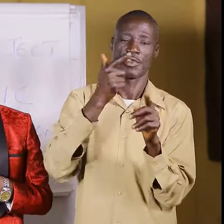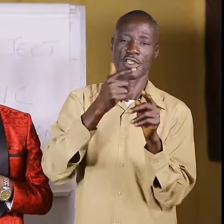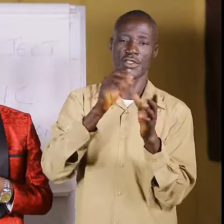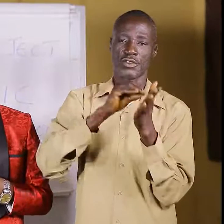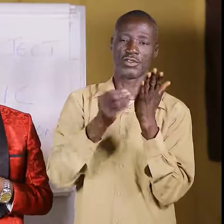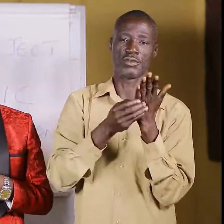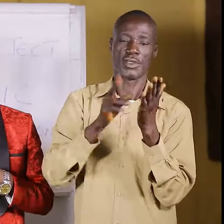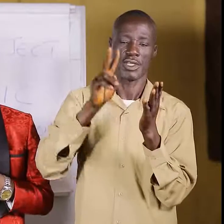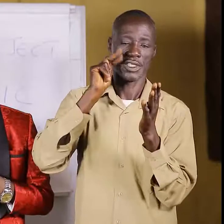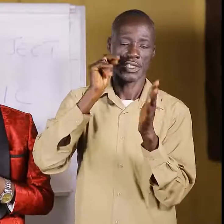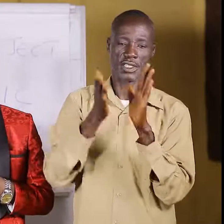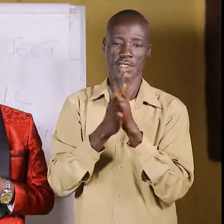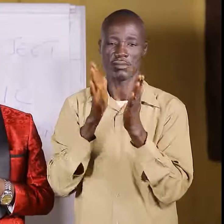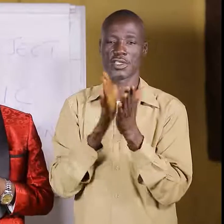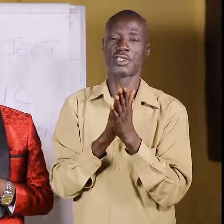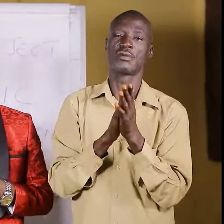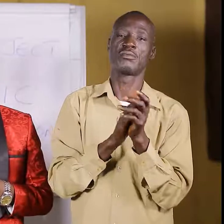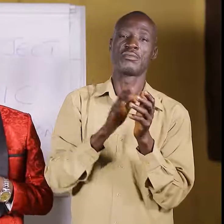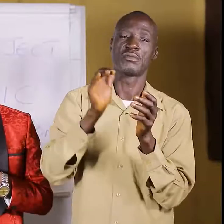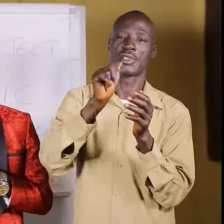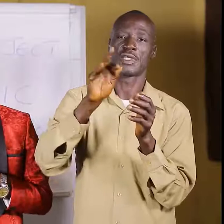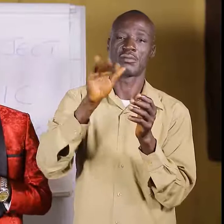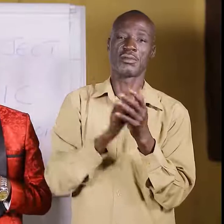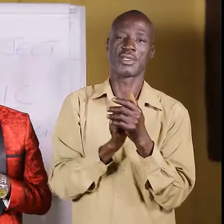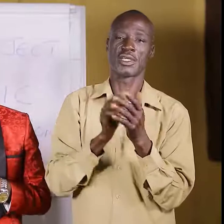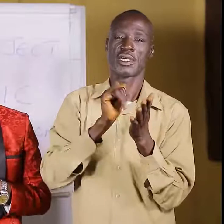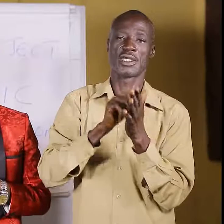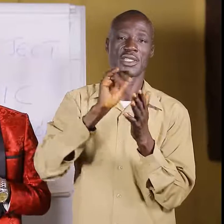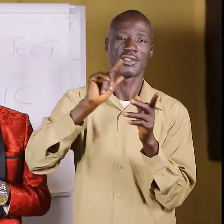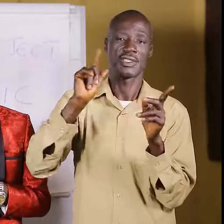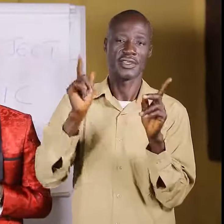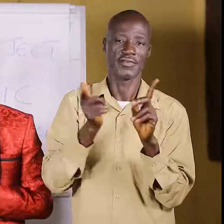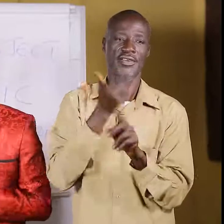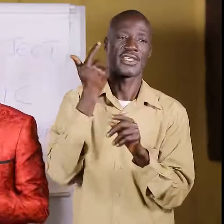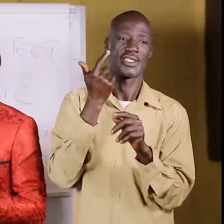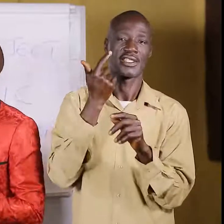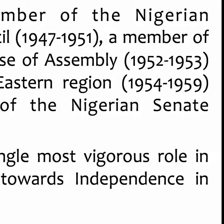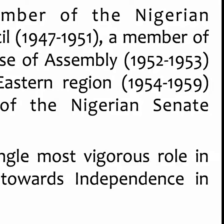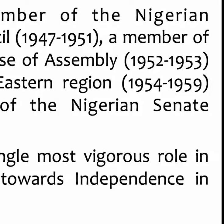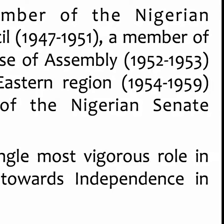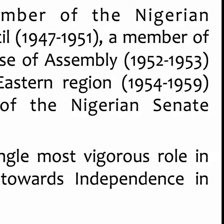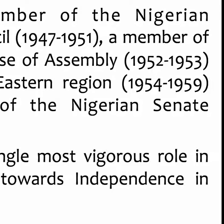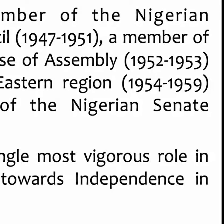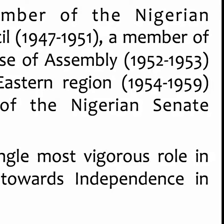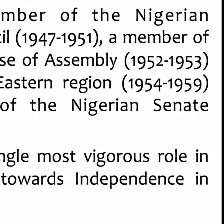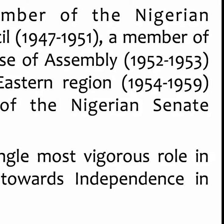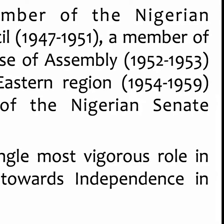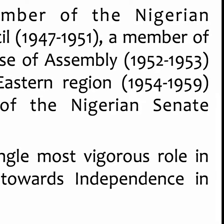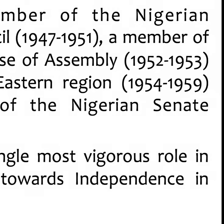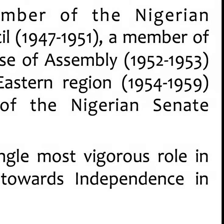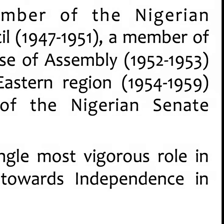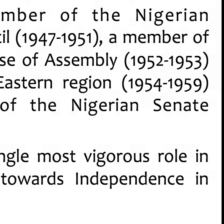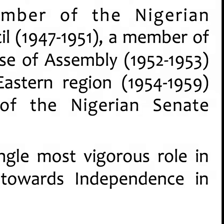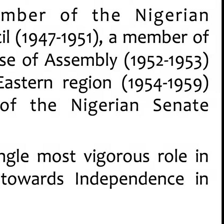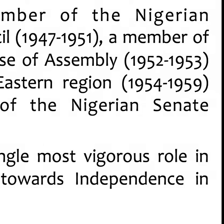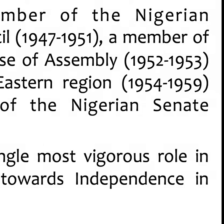Nigeria became a republic, and so he became the first president of Nigeria. Next, he was a member